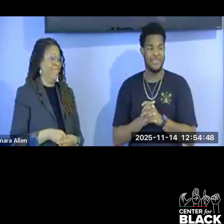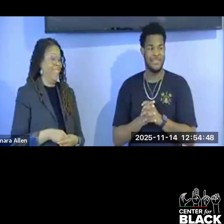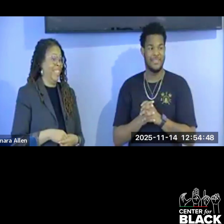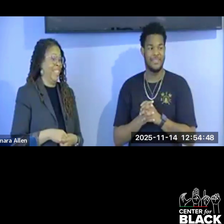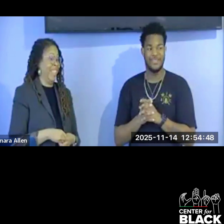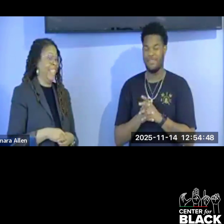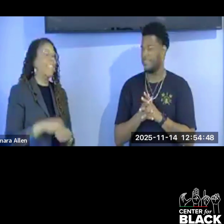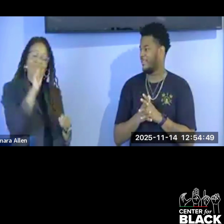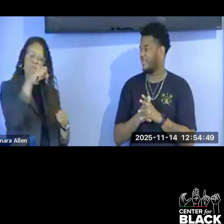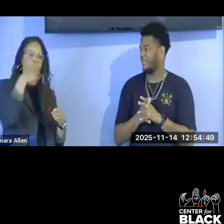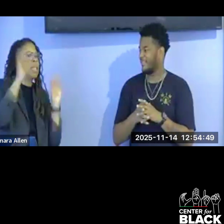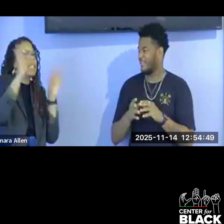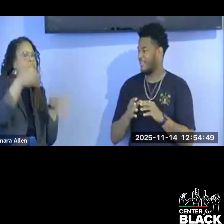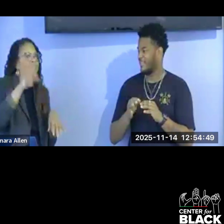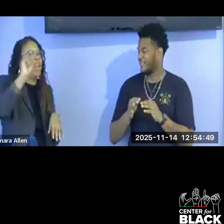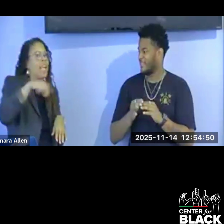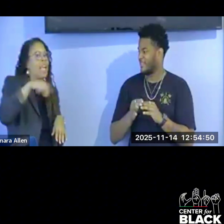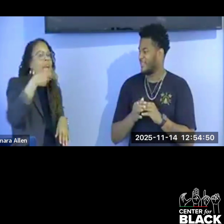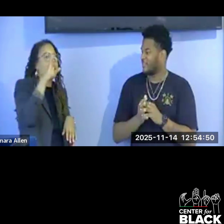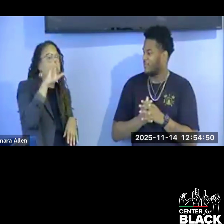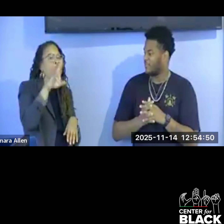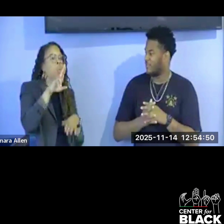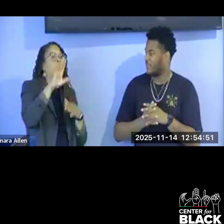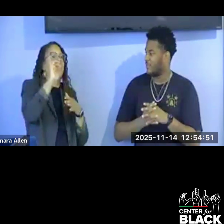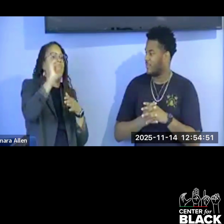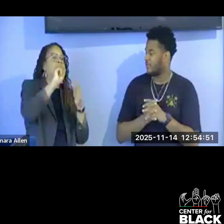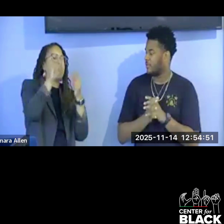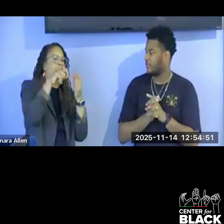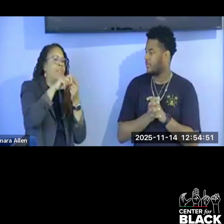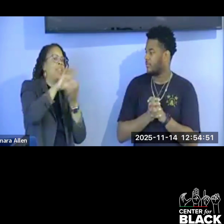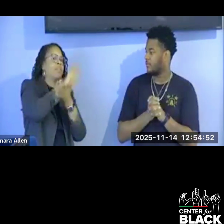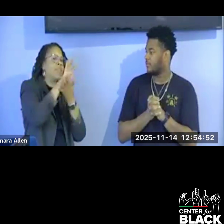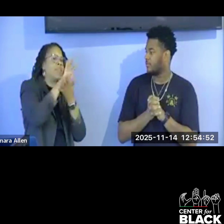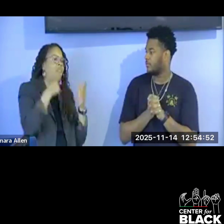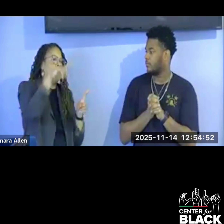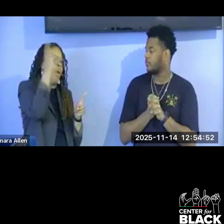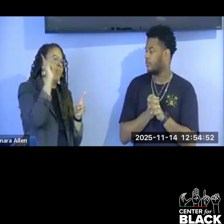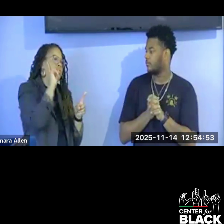Yeah, I think that it's a great initiative for you. I mean, we definitely